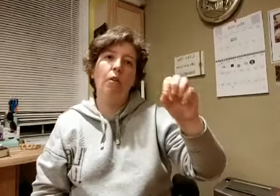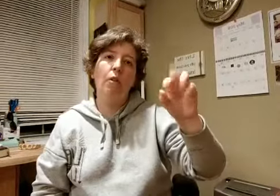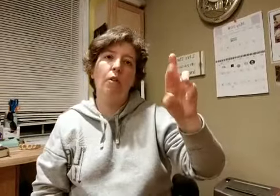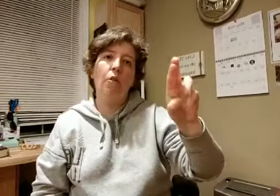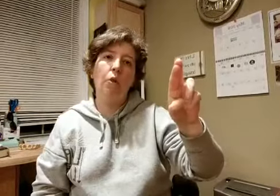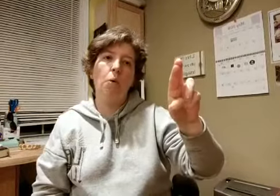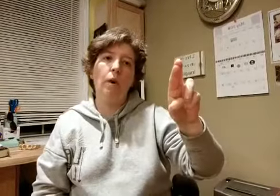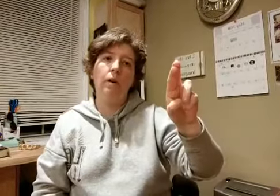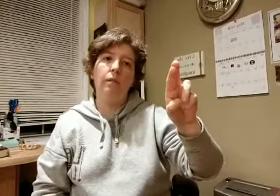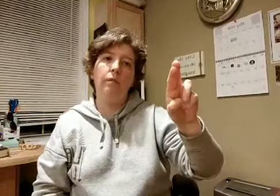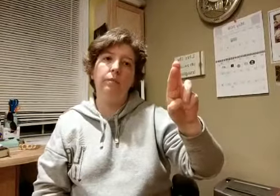Thor.